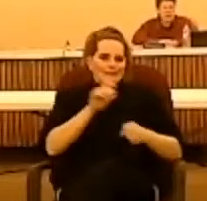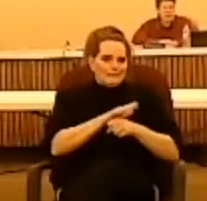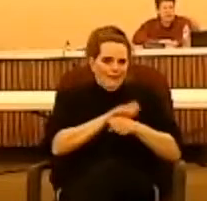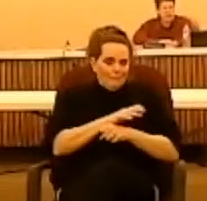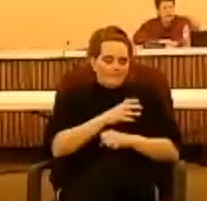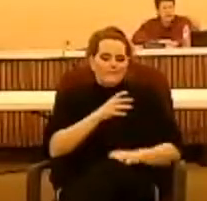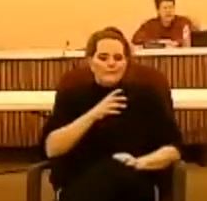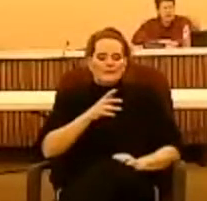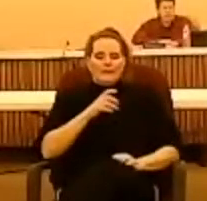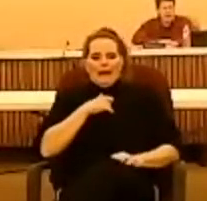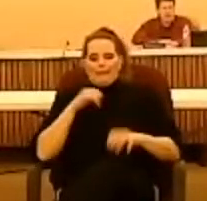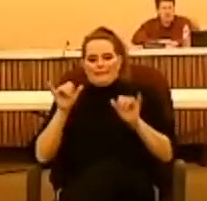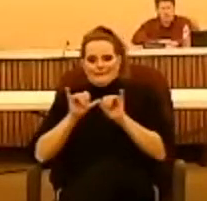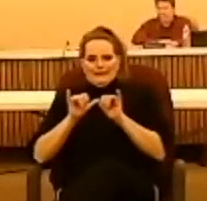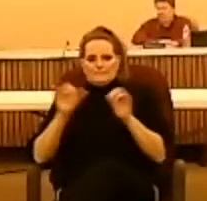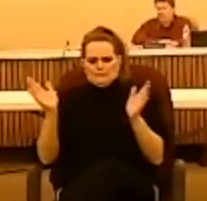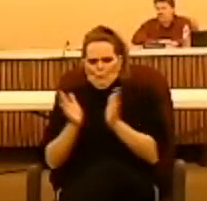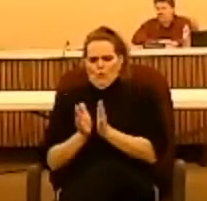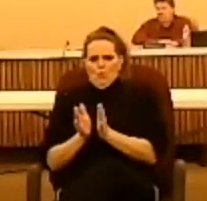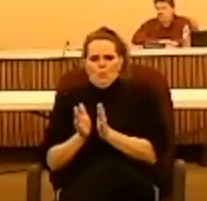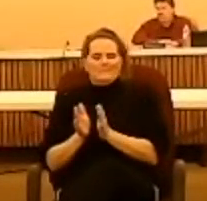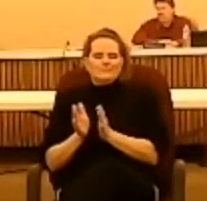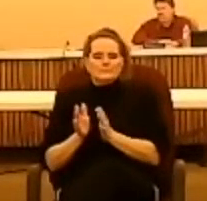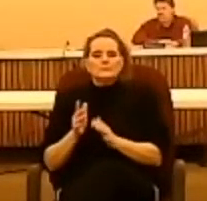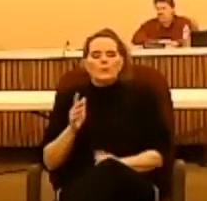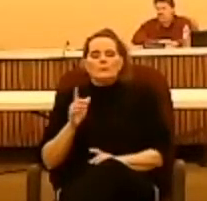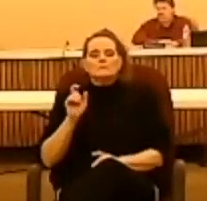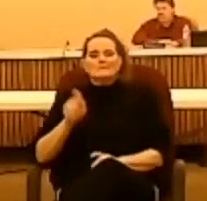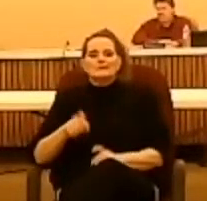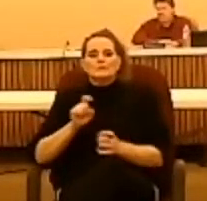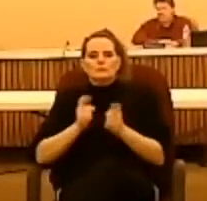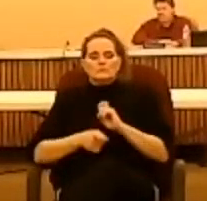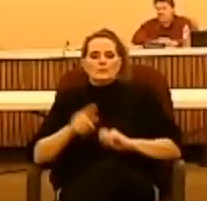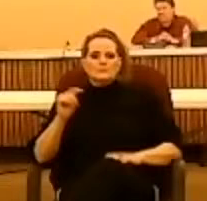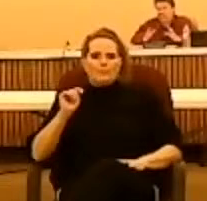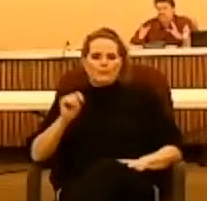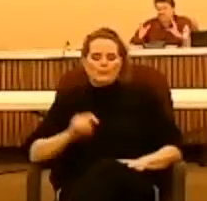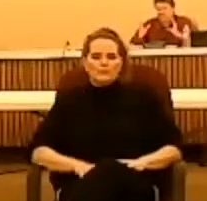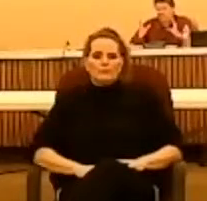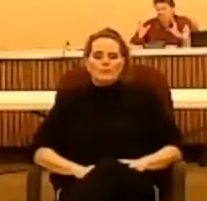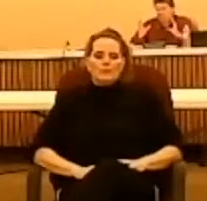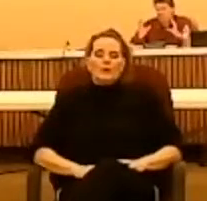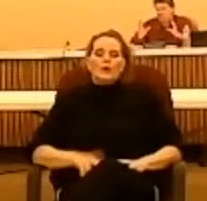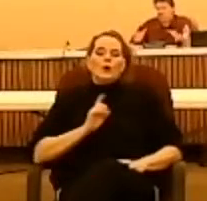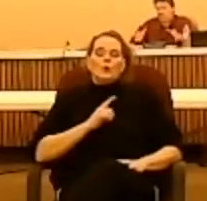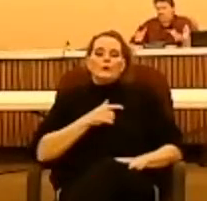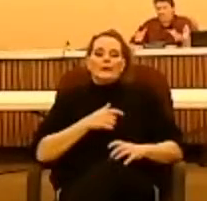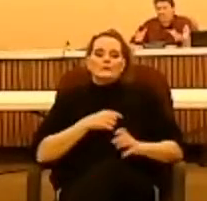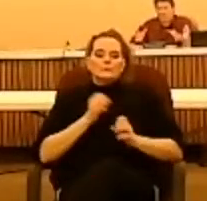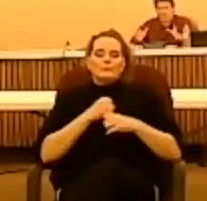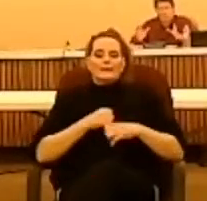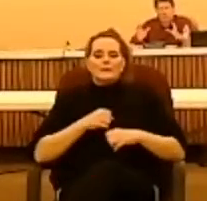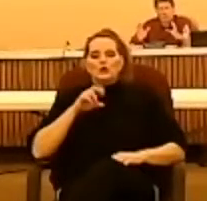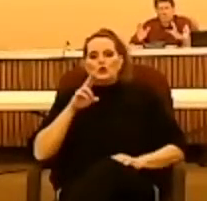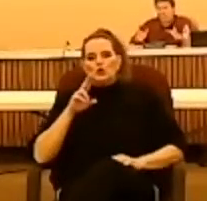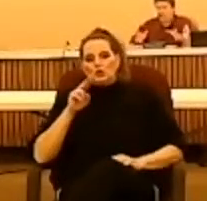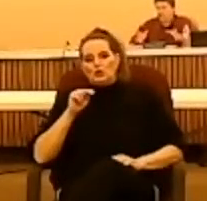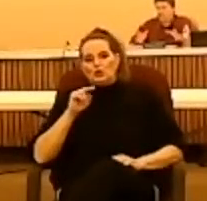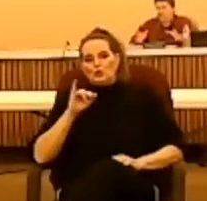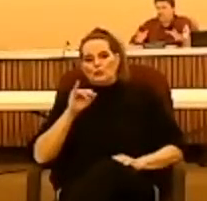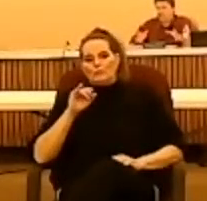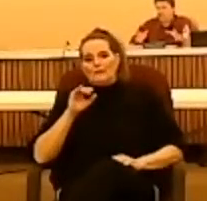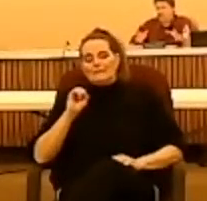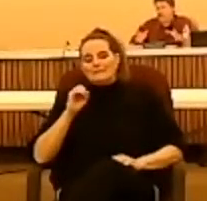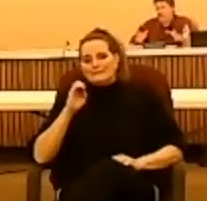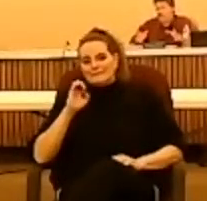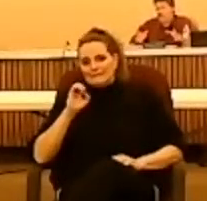in size. The plan is just to make a number of unisex stalls, at least one of which